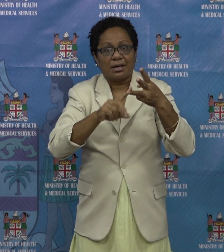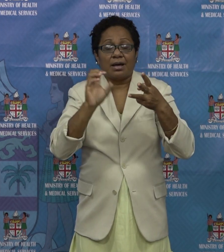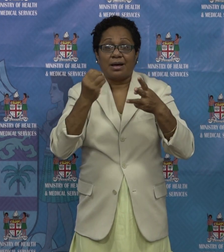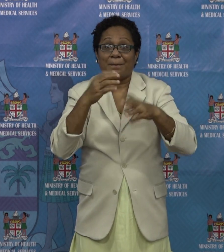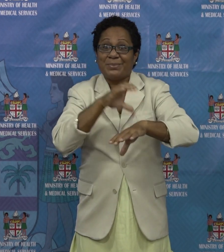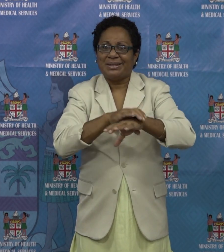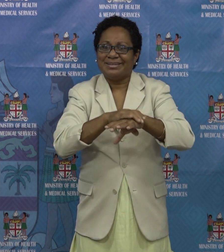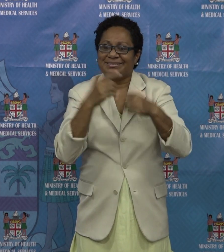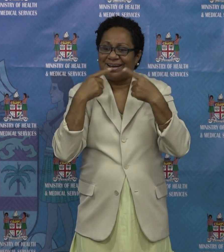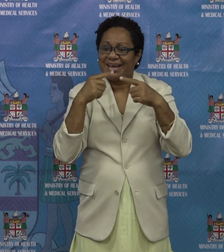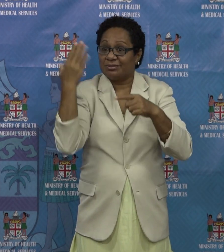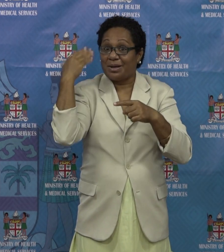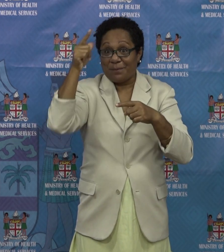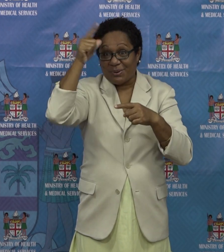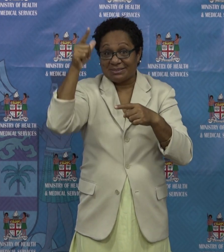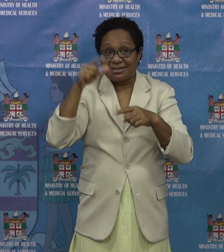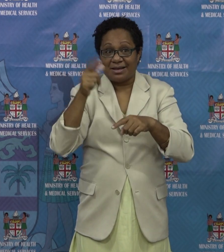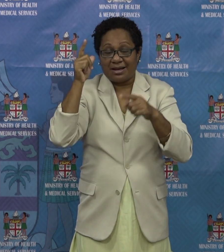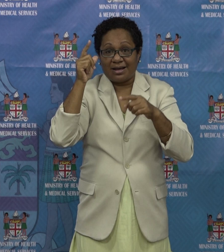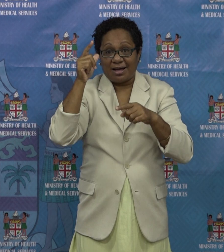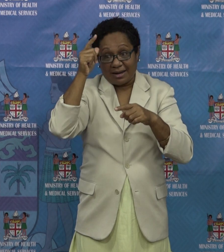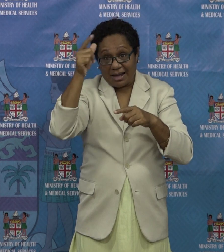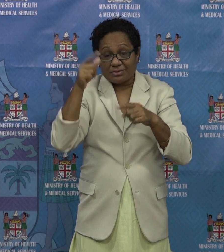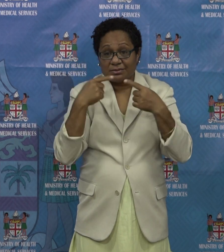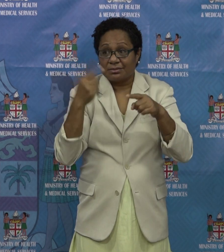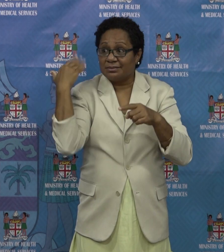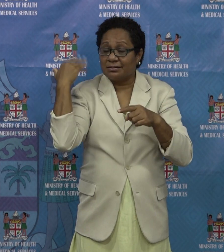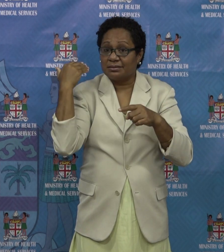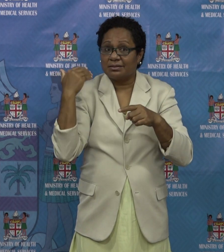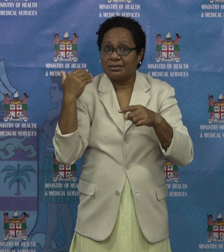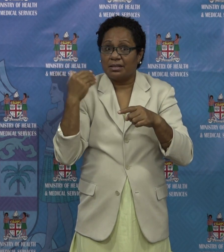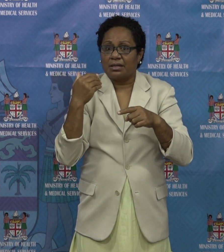a statement. There's some people who were caught even